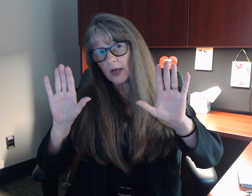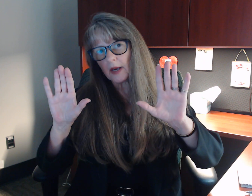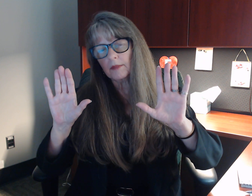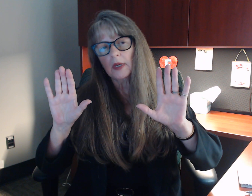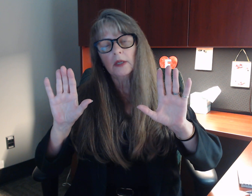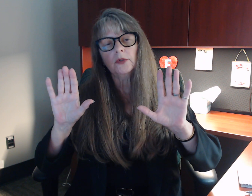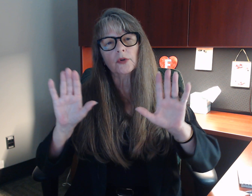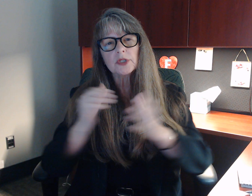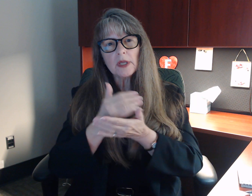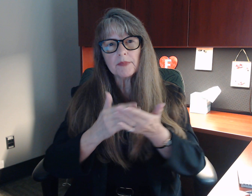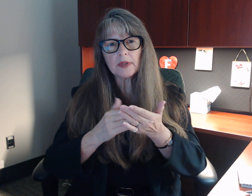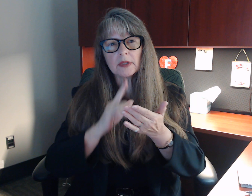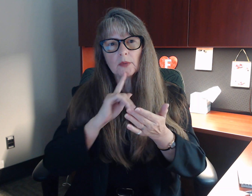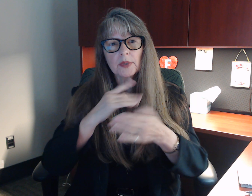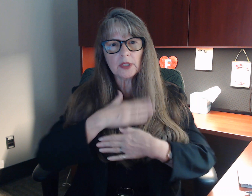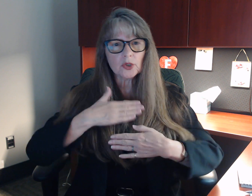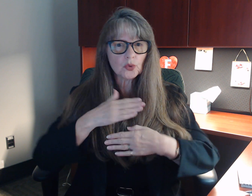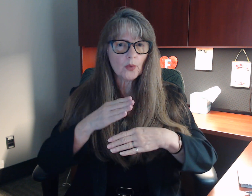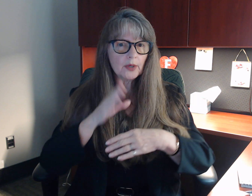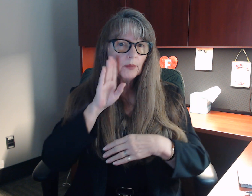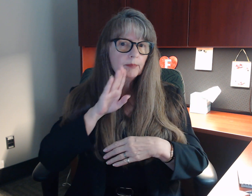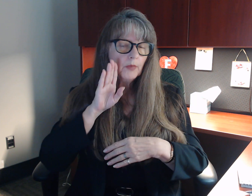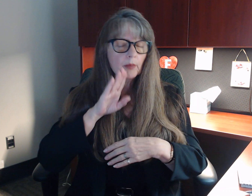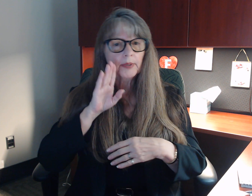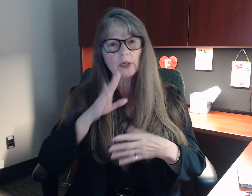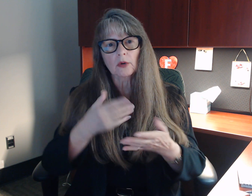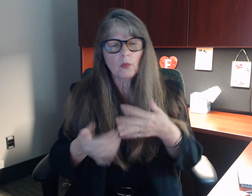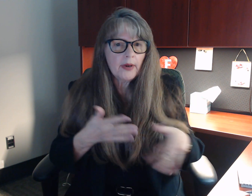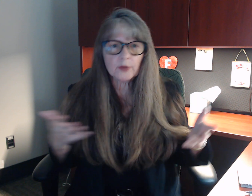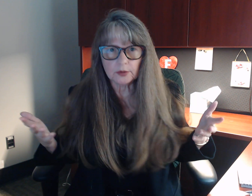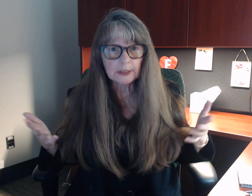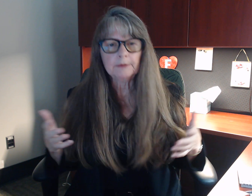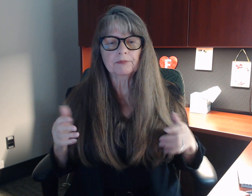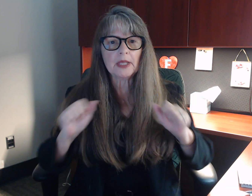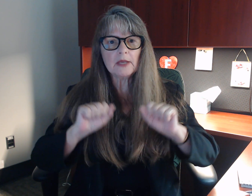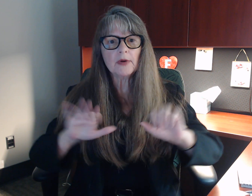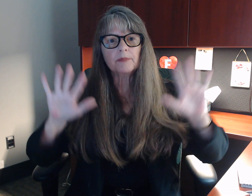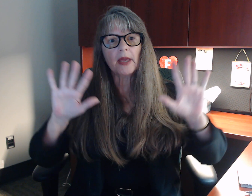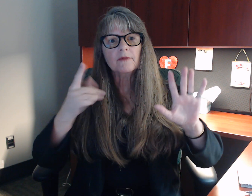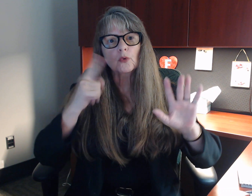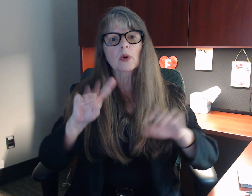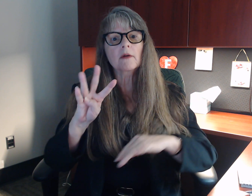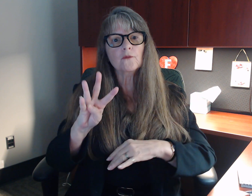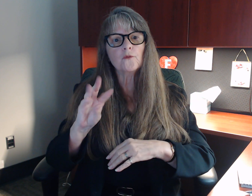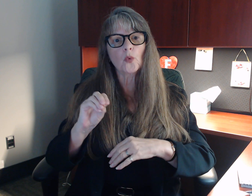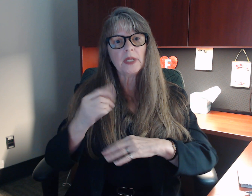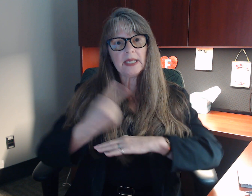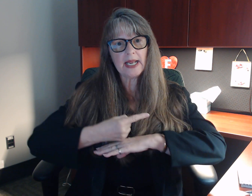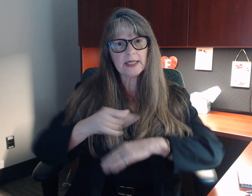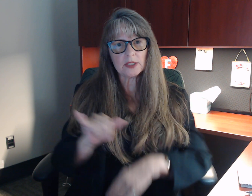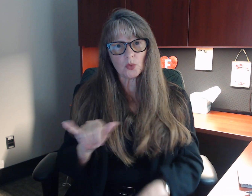up, something that they really enjoy, or beer, or whatever. They give up that for 40 days as well.